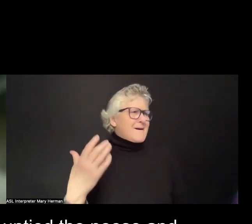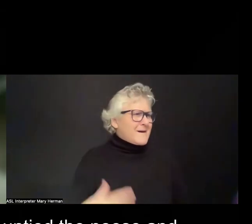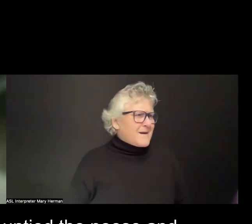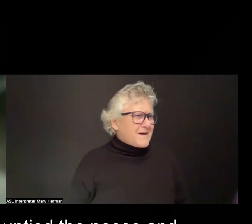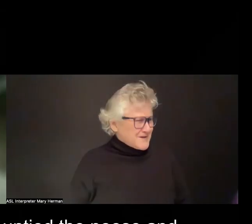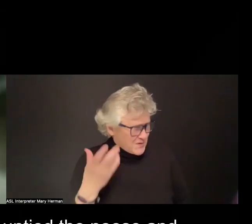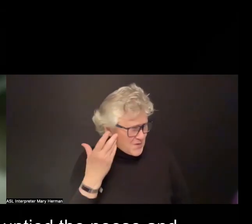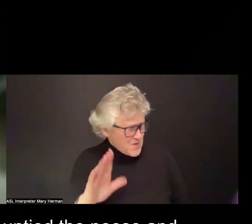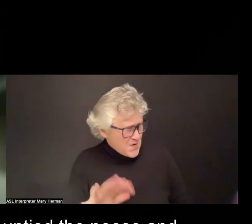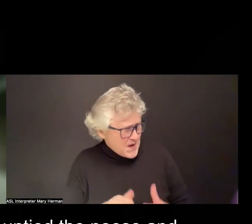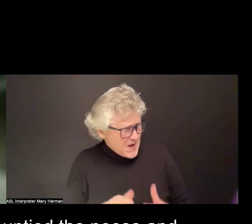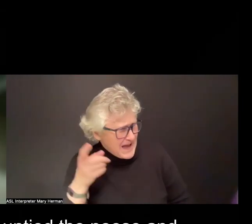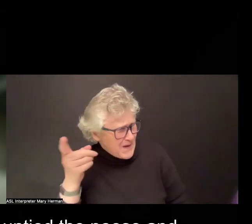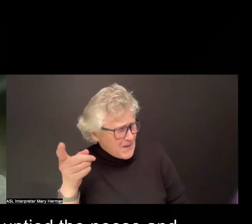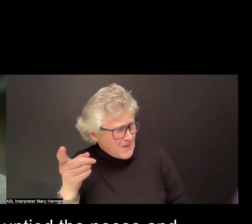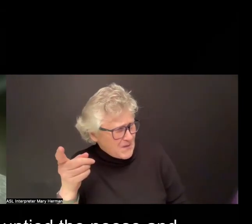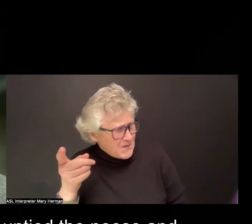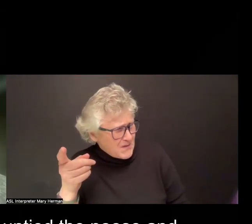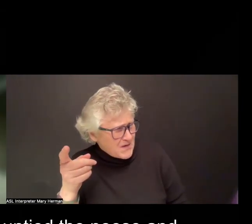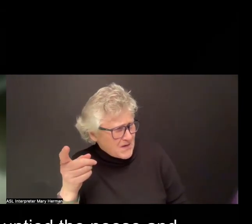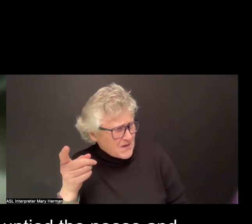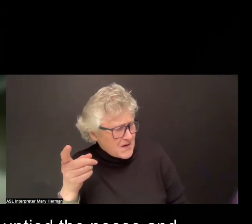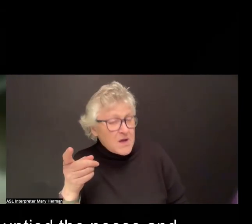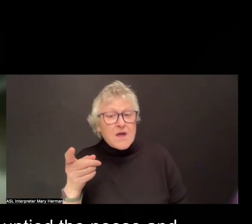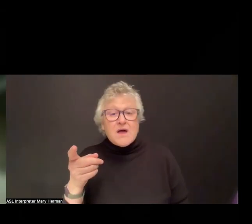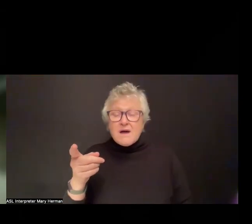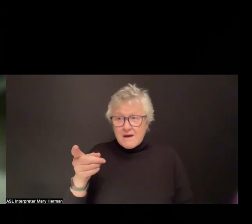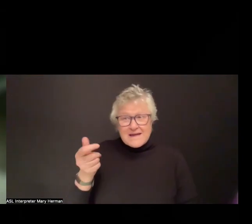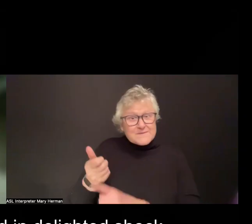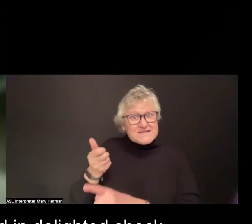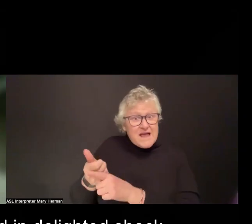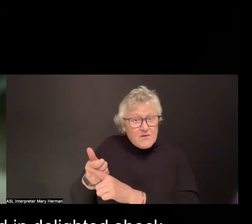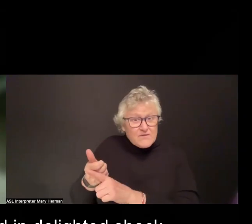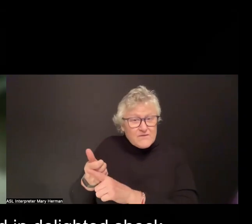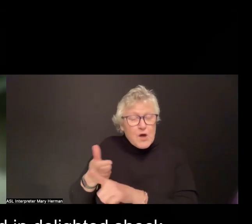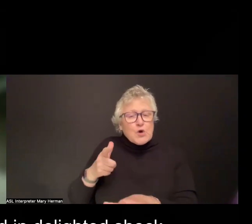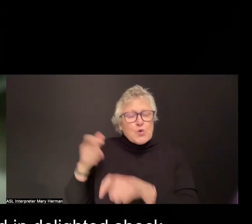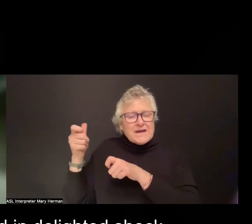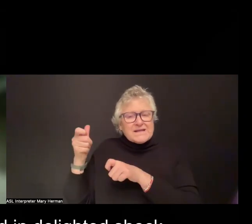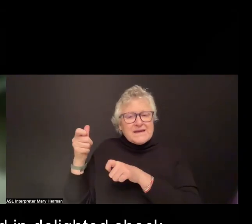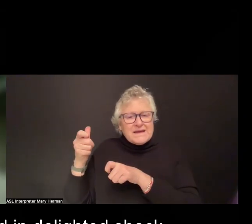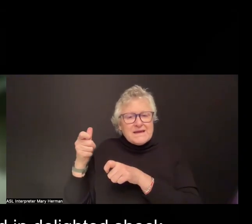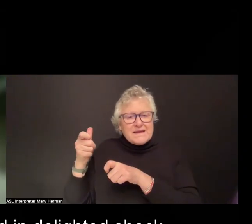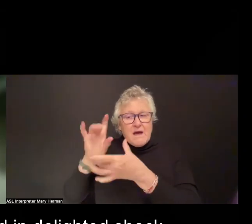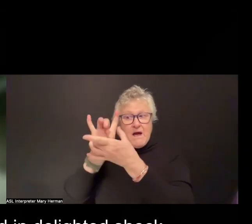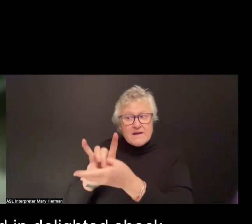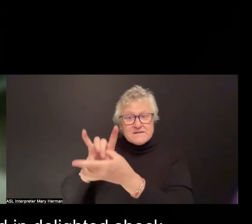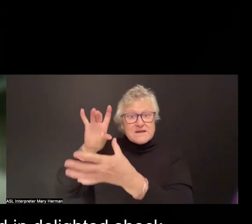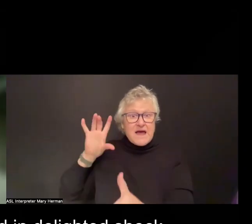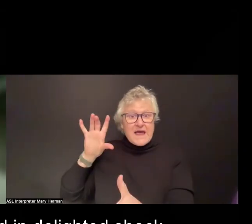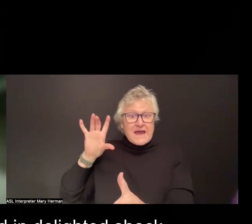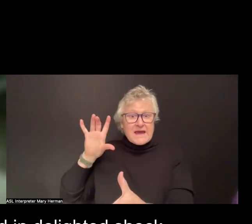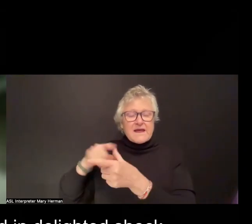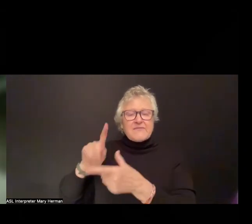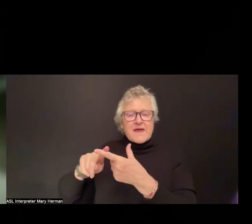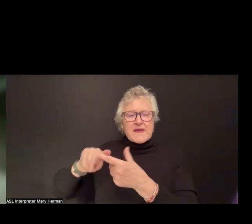Quick as a wink, he untied the noose and retied it expertly as a sailor would. The mob exclaimed in delighted shock, but the ministers